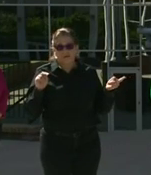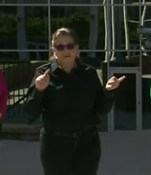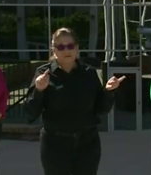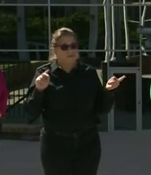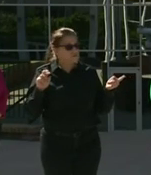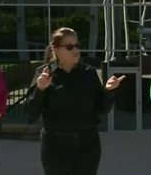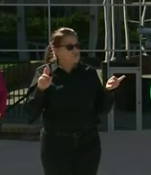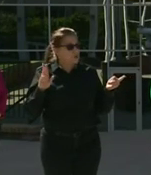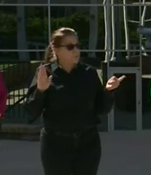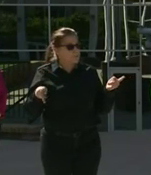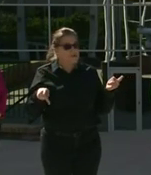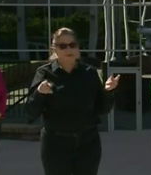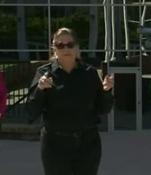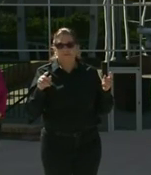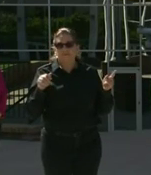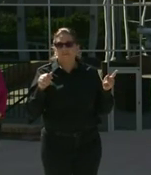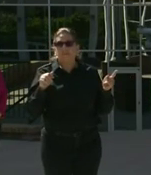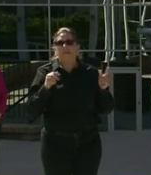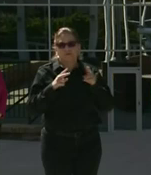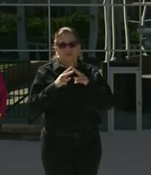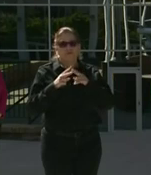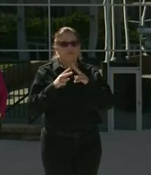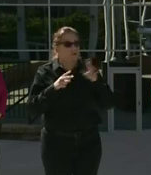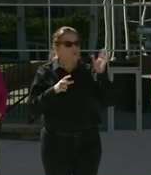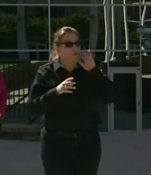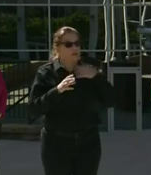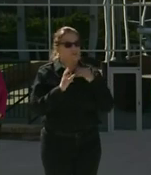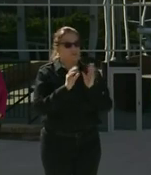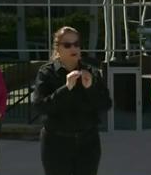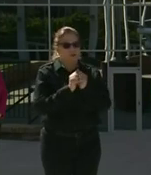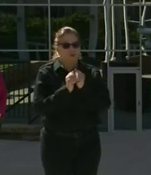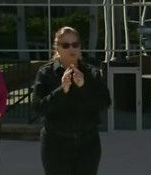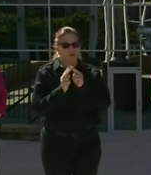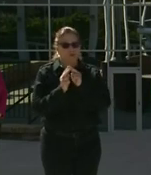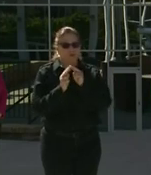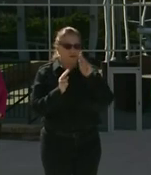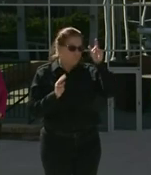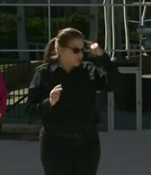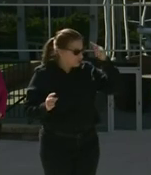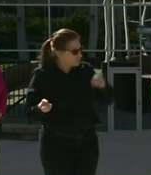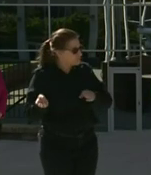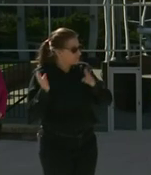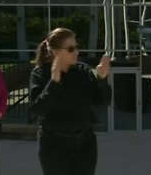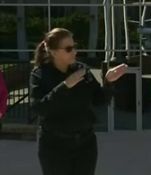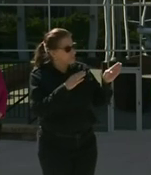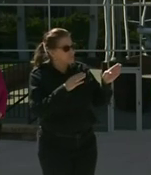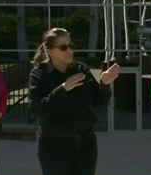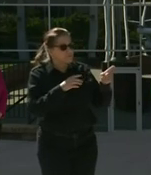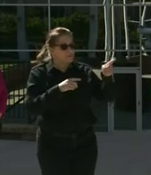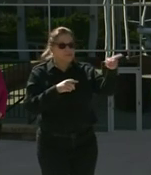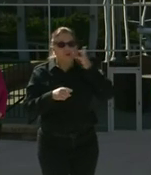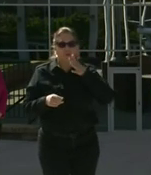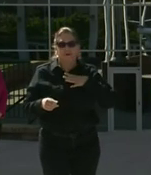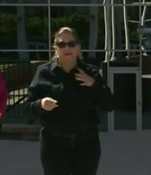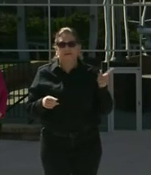them later today. Yes. Can you provide updates on the drive-through testing sites at GW and